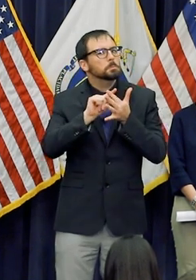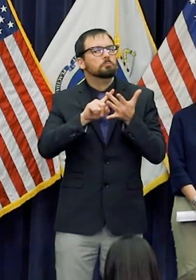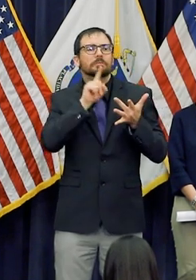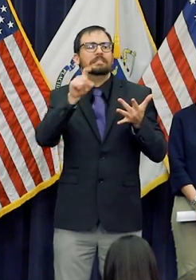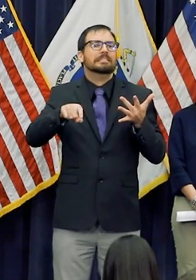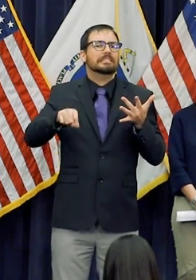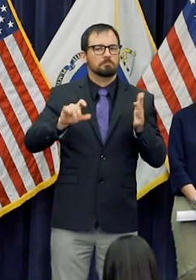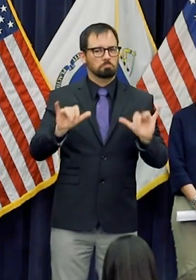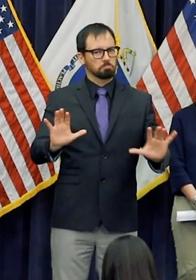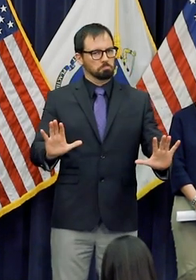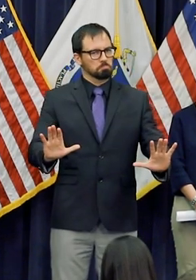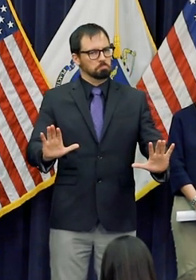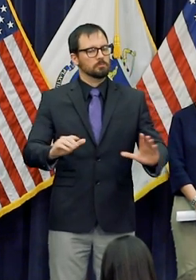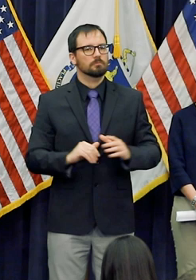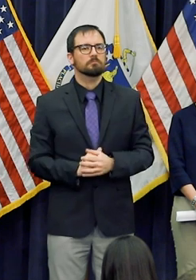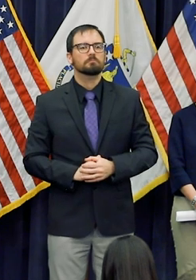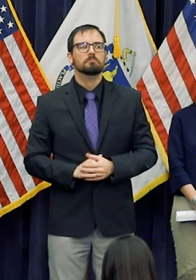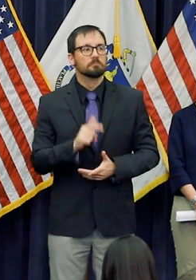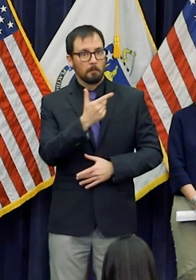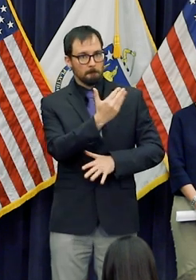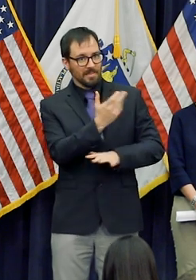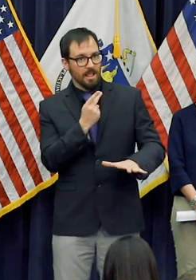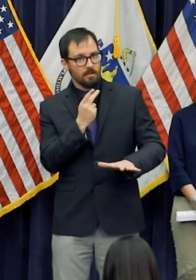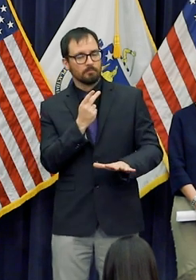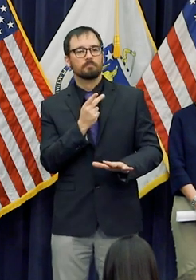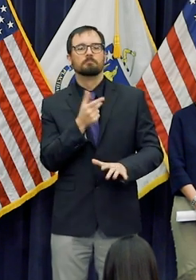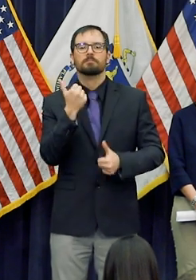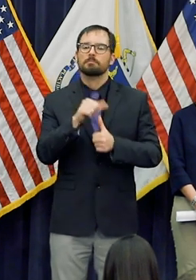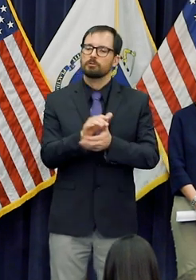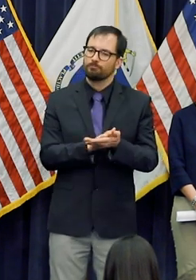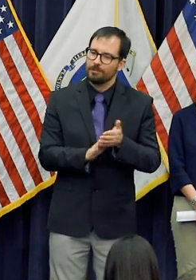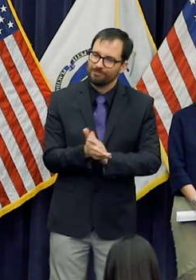hands, especially whenever you come in from the outside.